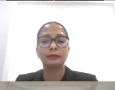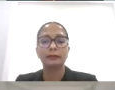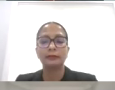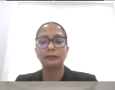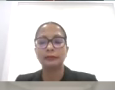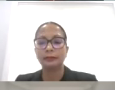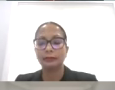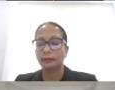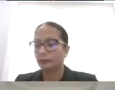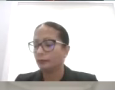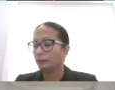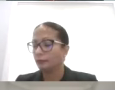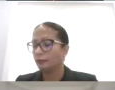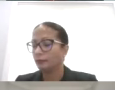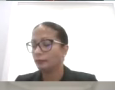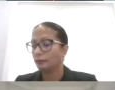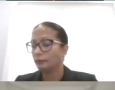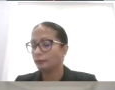think about